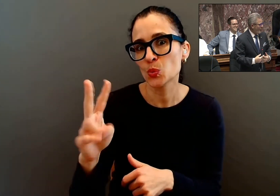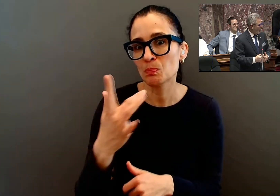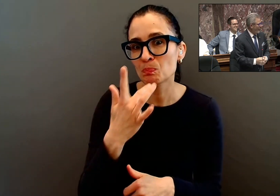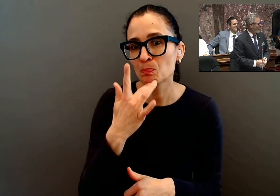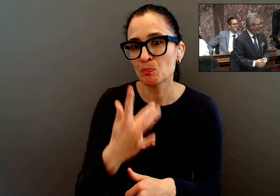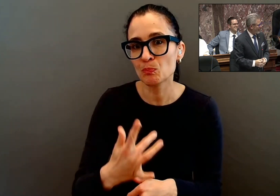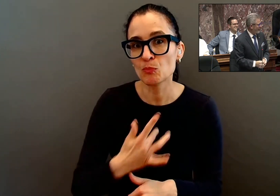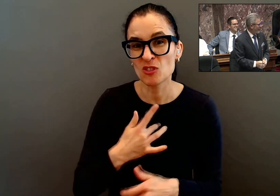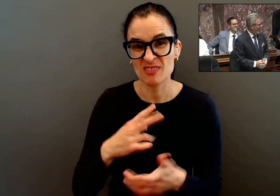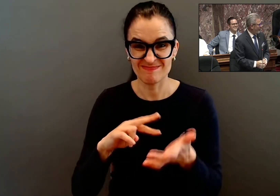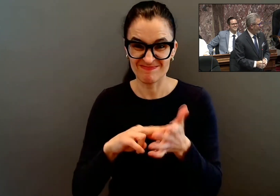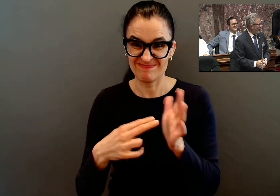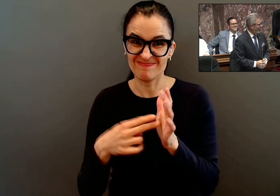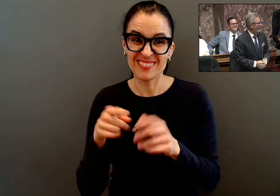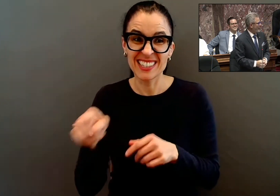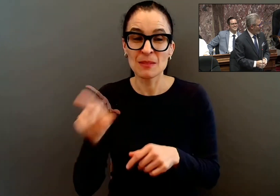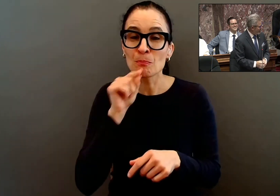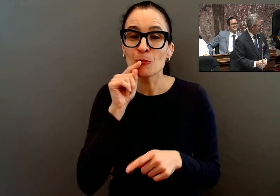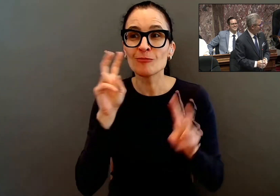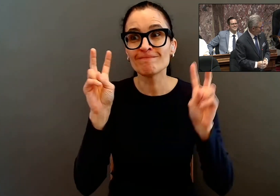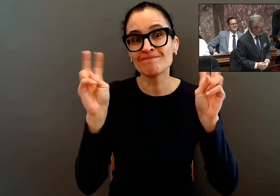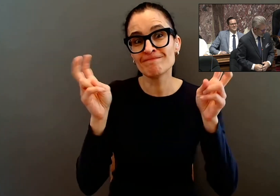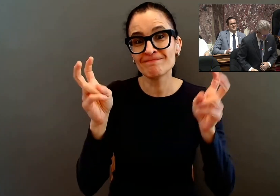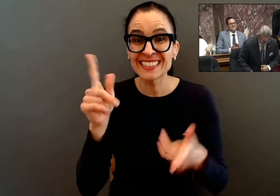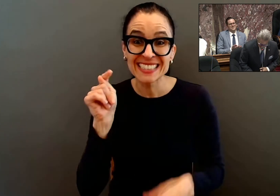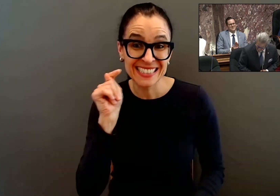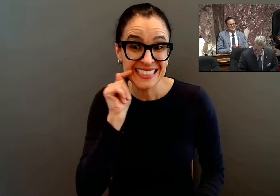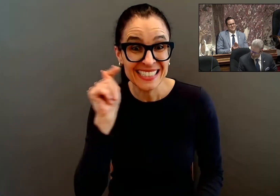give a warm welcome for Biarde.